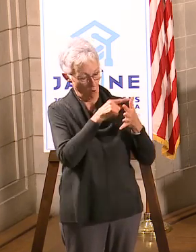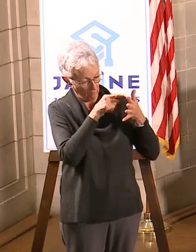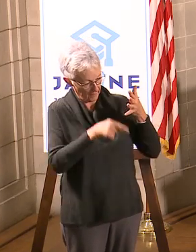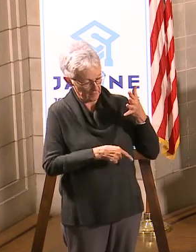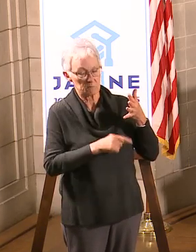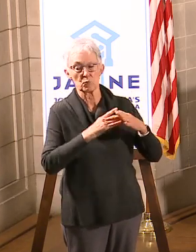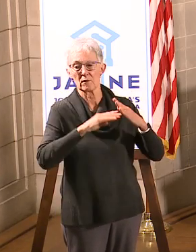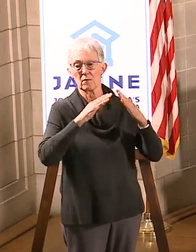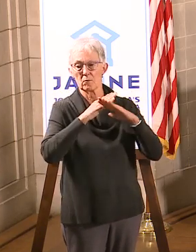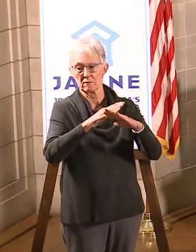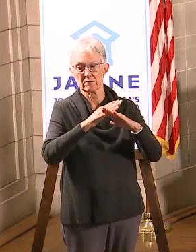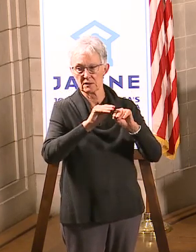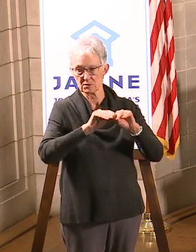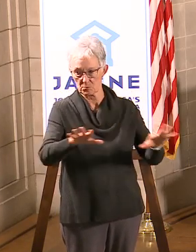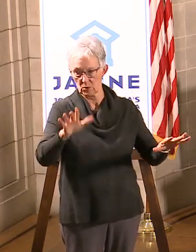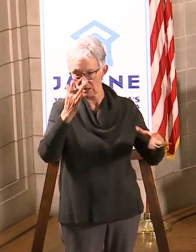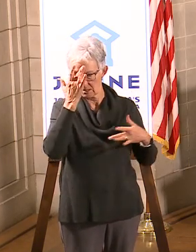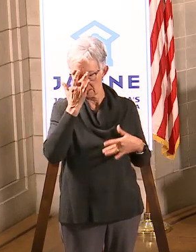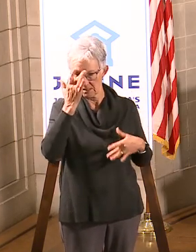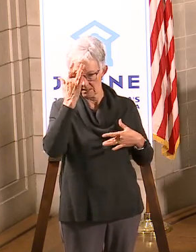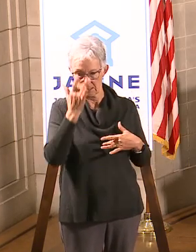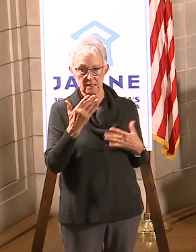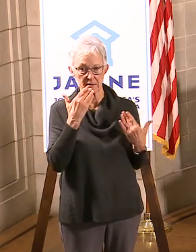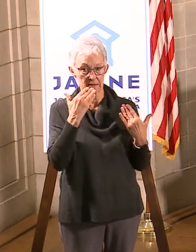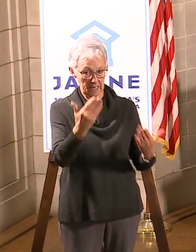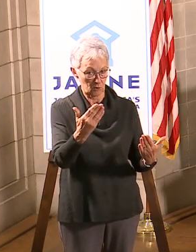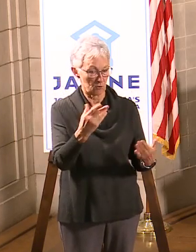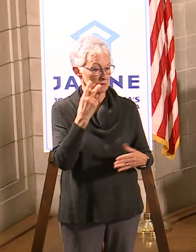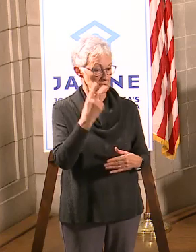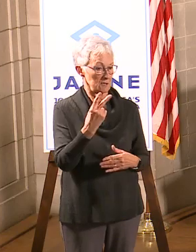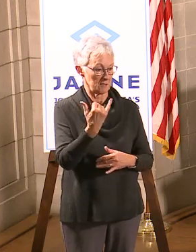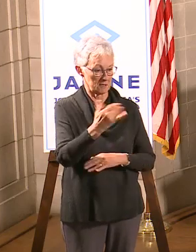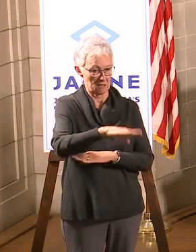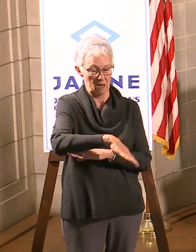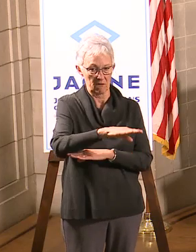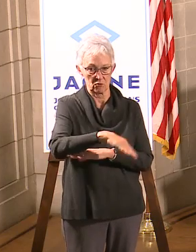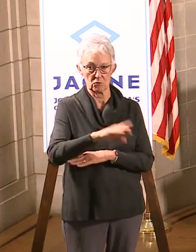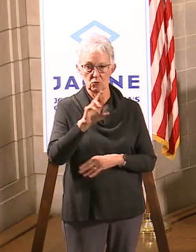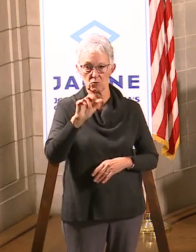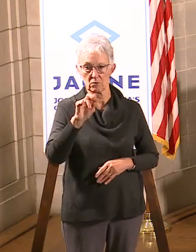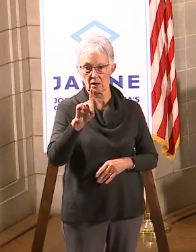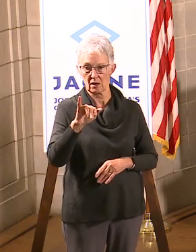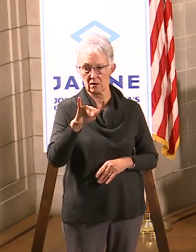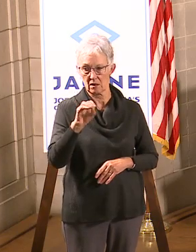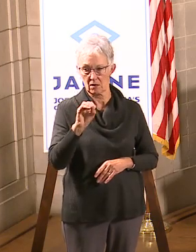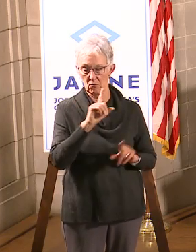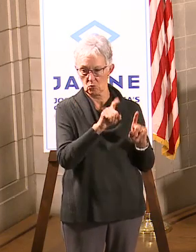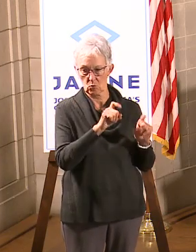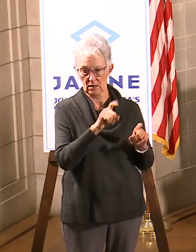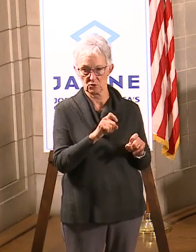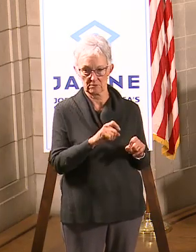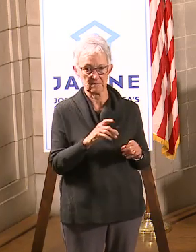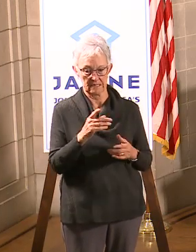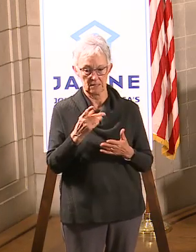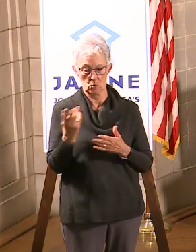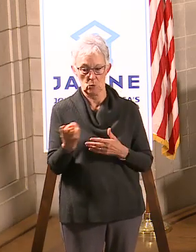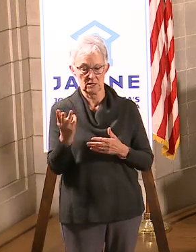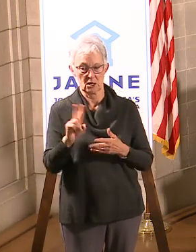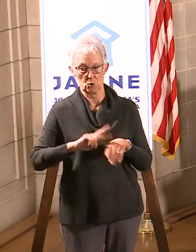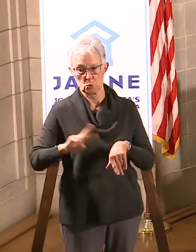Thank you again. Radio call-in show at 2 o'clock this afternoon, and then 2 p.m. on Wednesday, another press briefing. We'll see you then. Thanks.